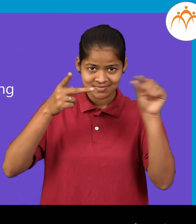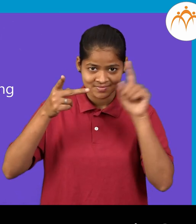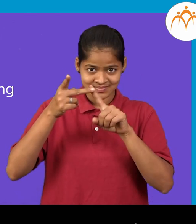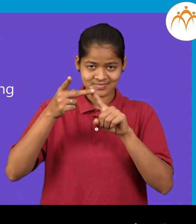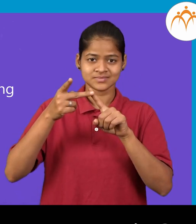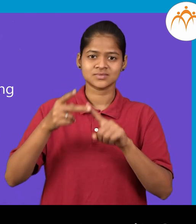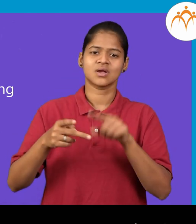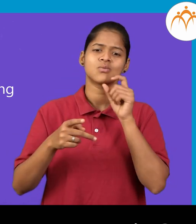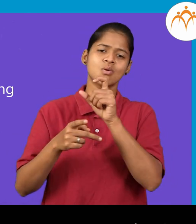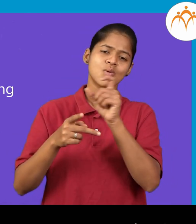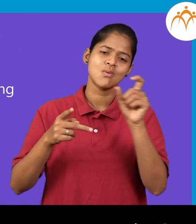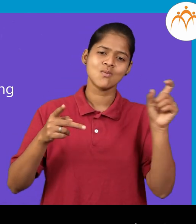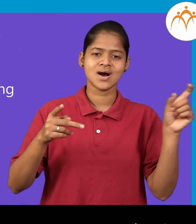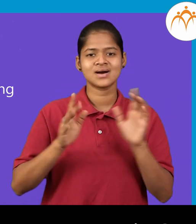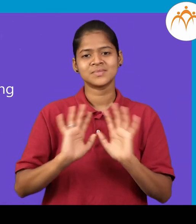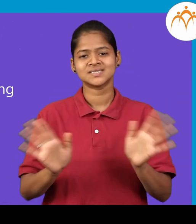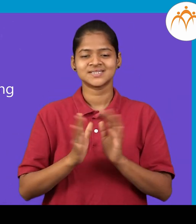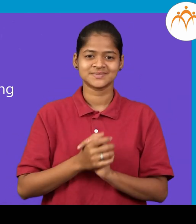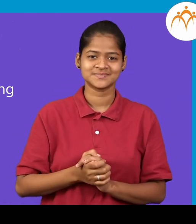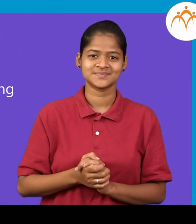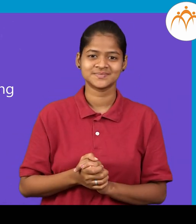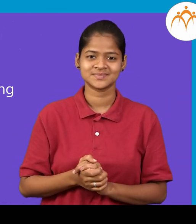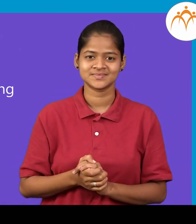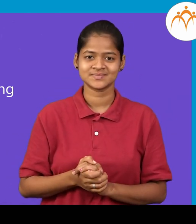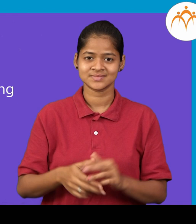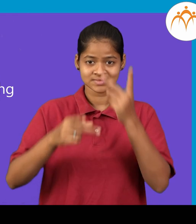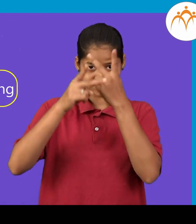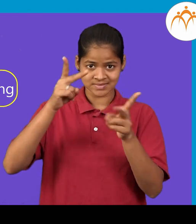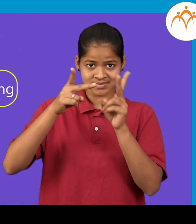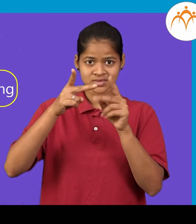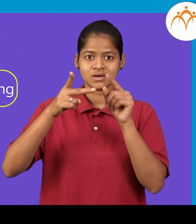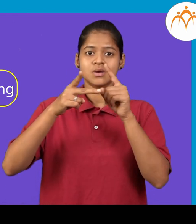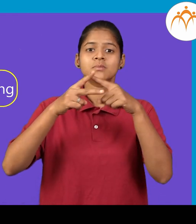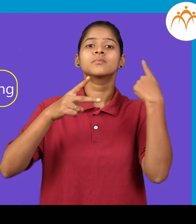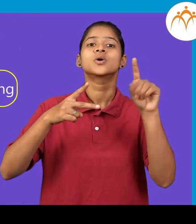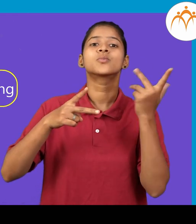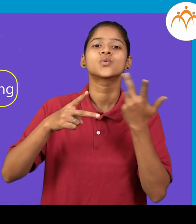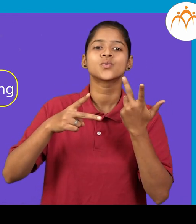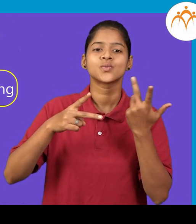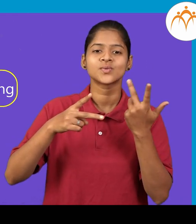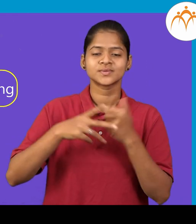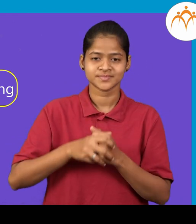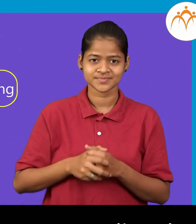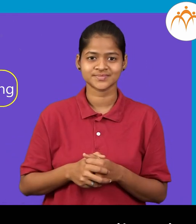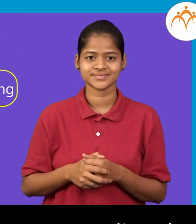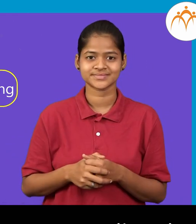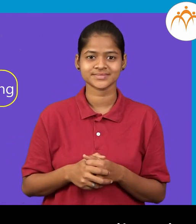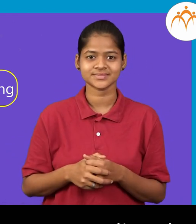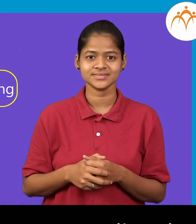is the correct way to write. The one with the comma is the correct way. Things of